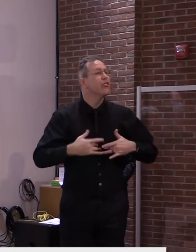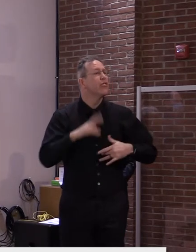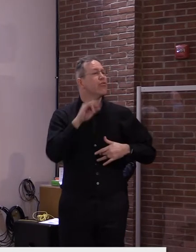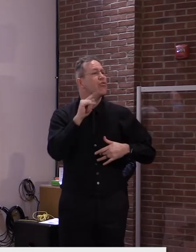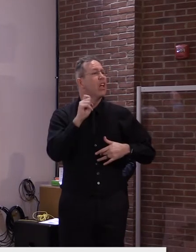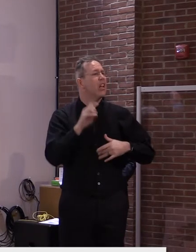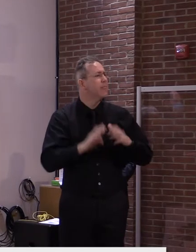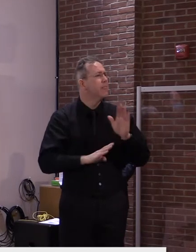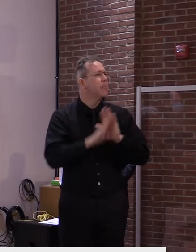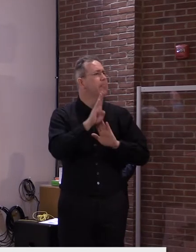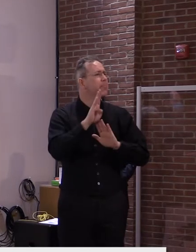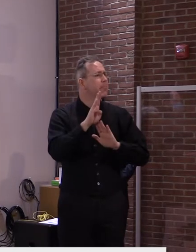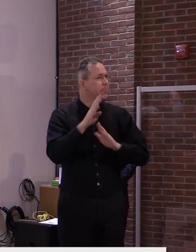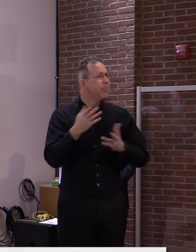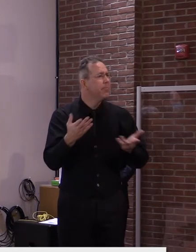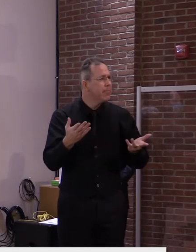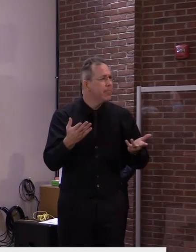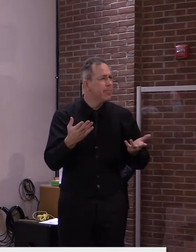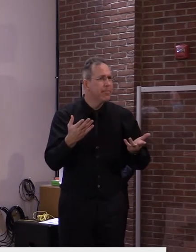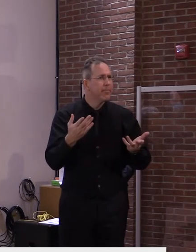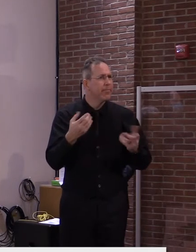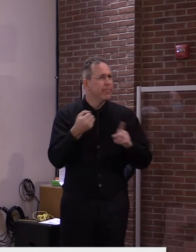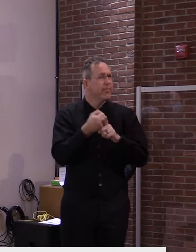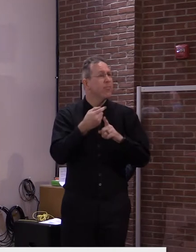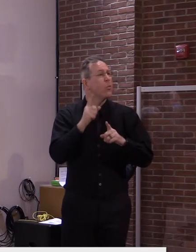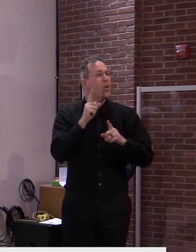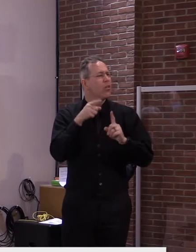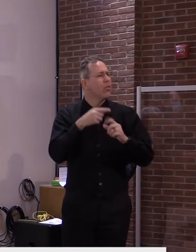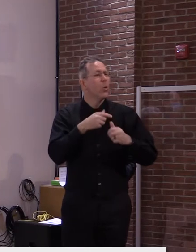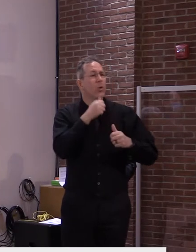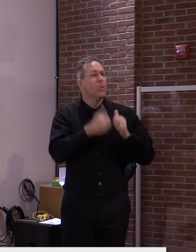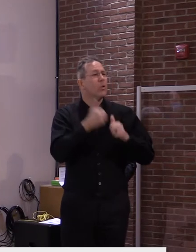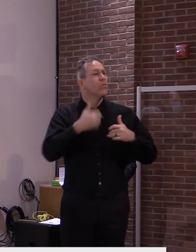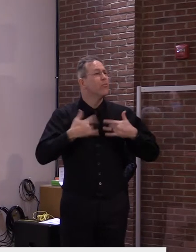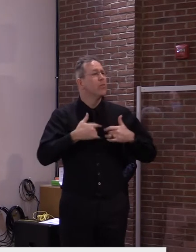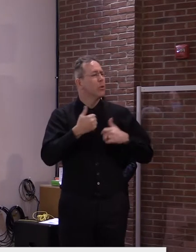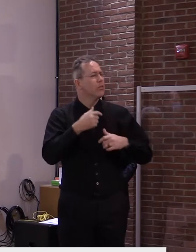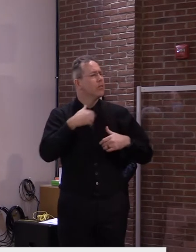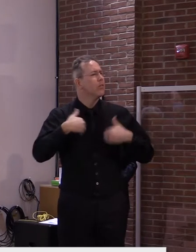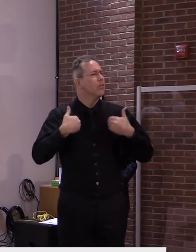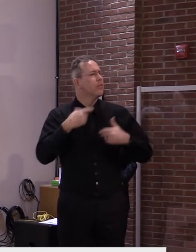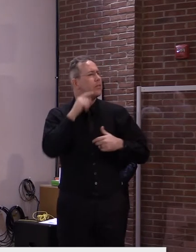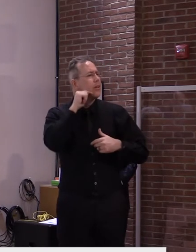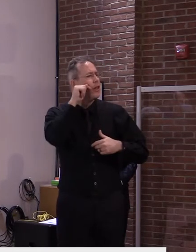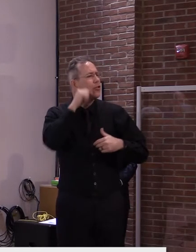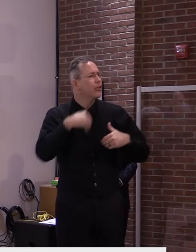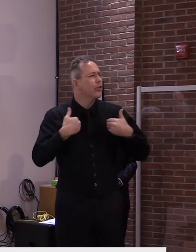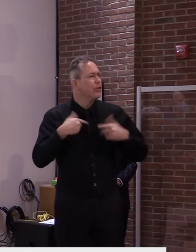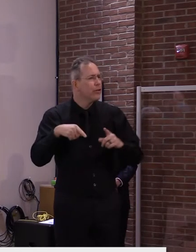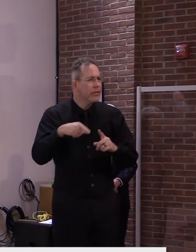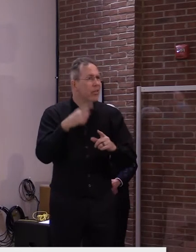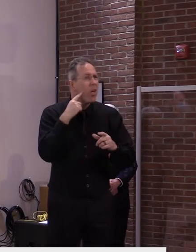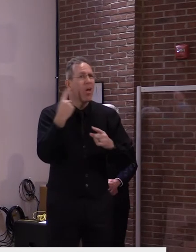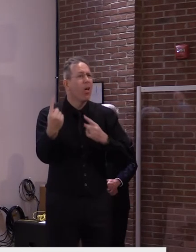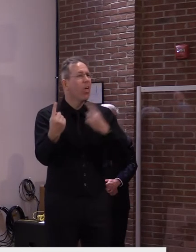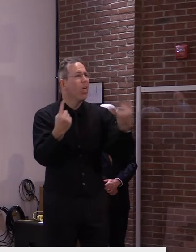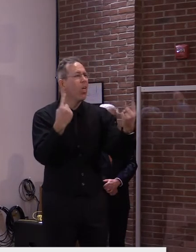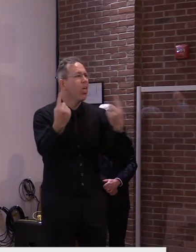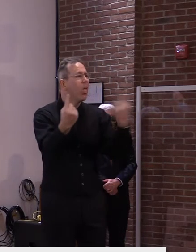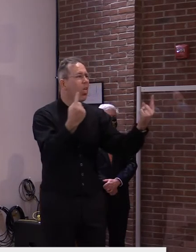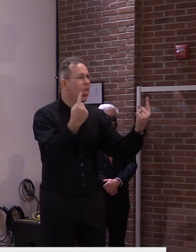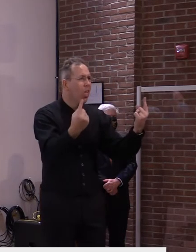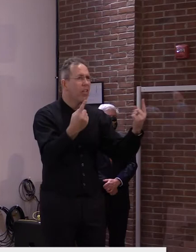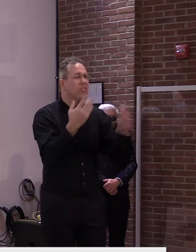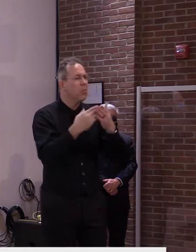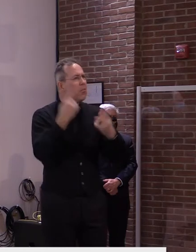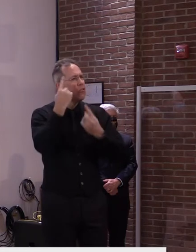adolescents, and teenagers tied to COVID, social distancing, and so on. And I just wondered, this question has come up here